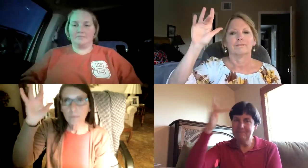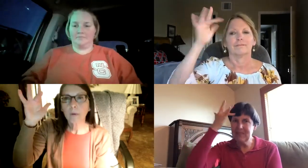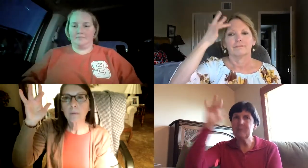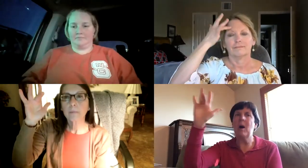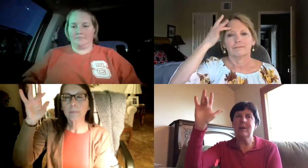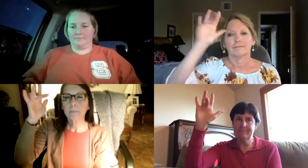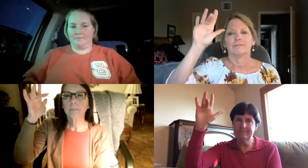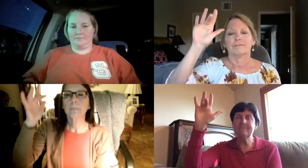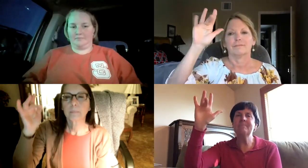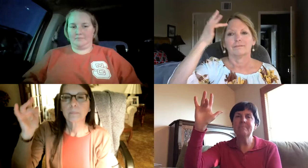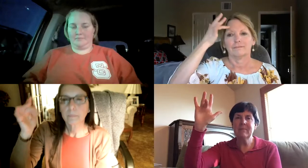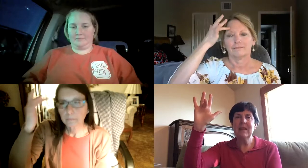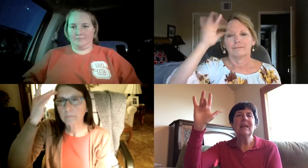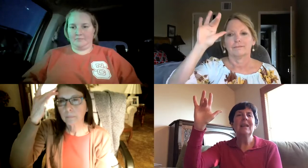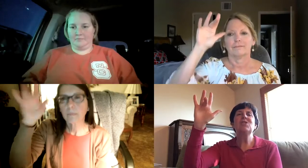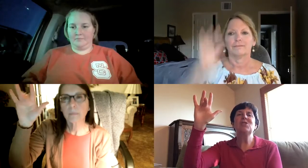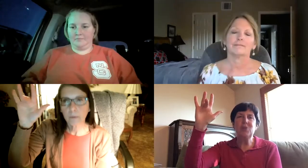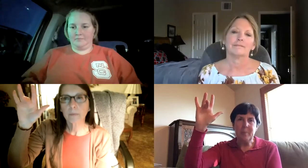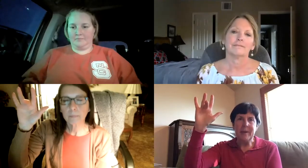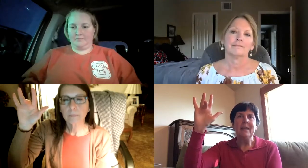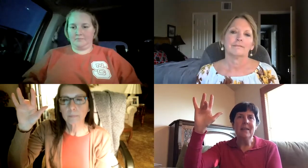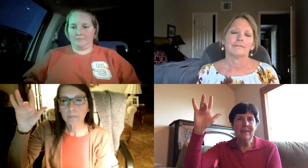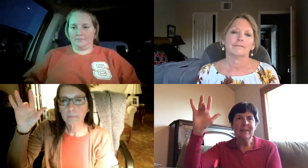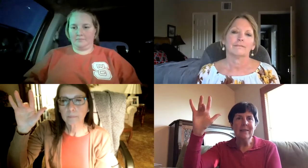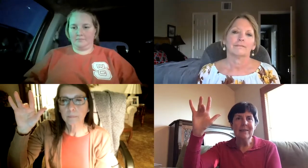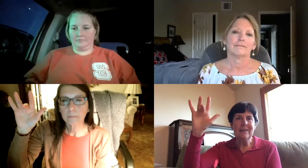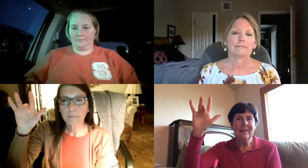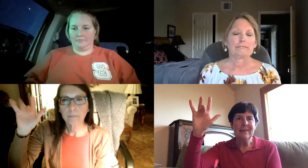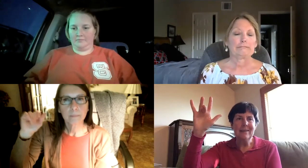Yep. Smart. Mm-hmm. Stupid.